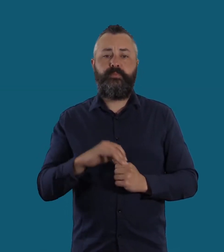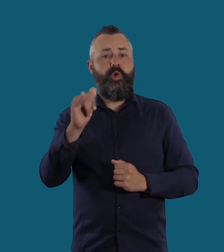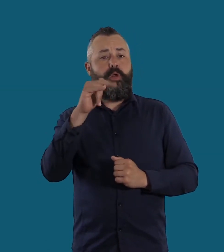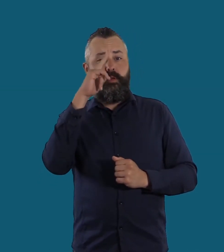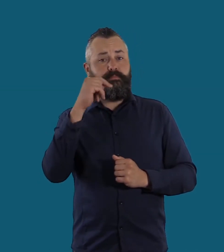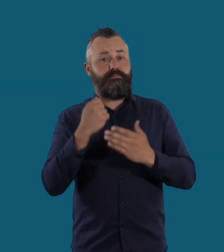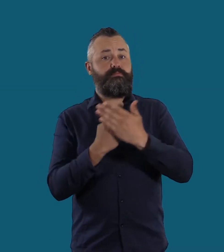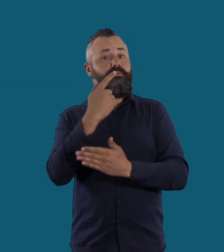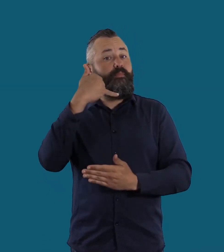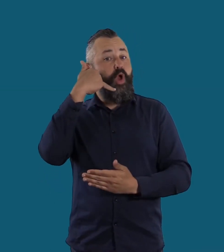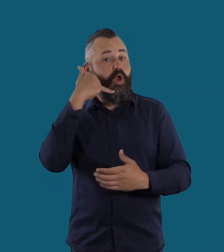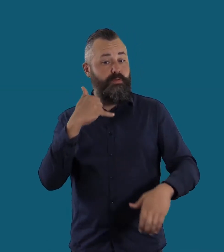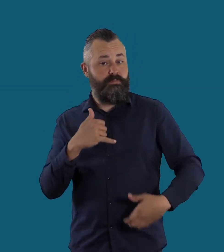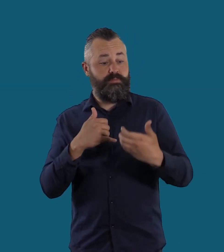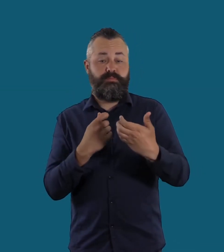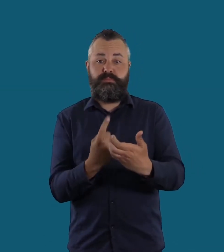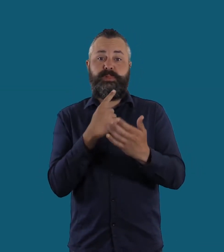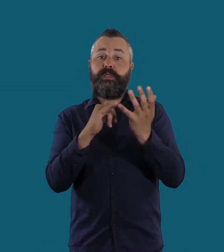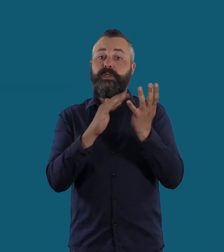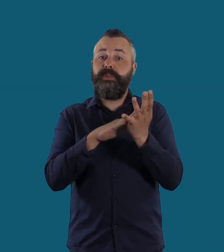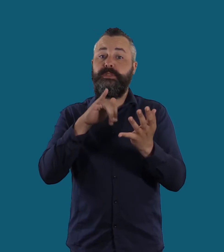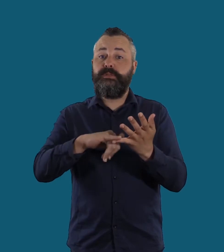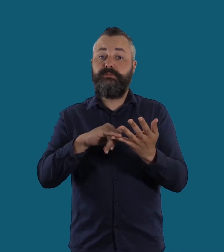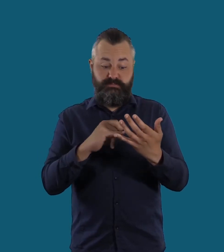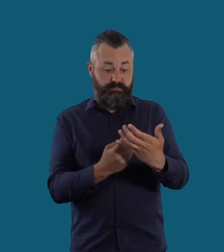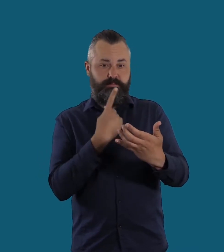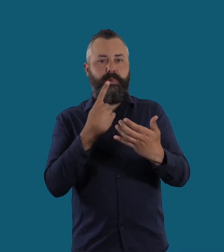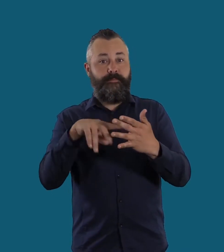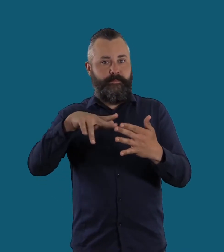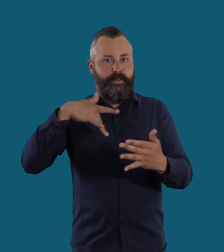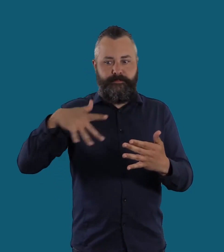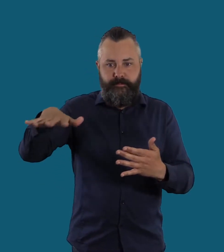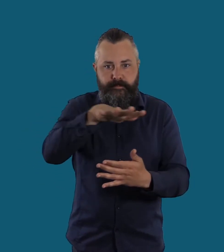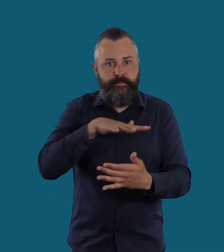A text or recorded voice message may be sent to people in the affected area.